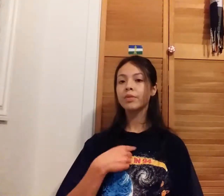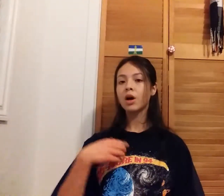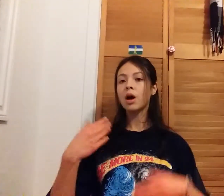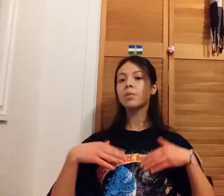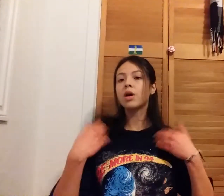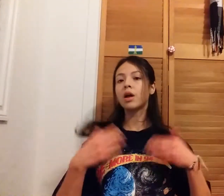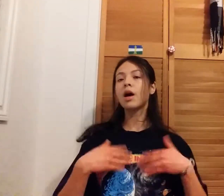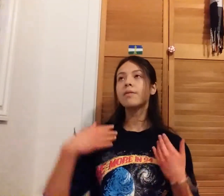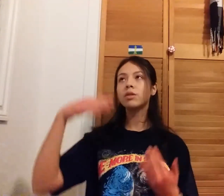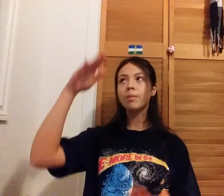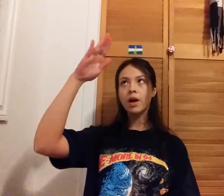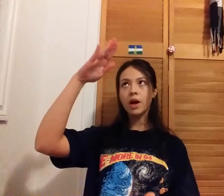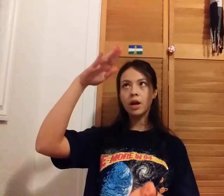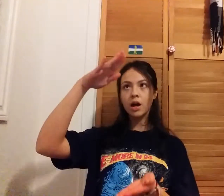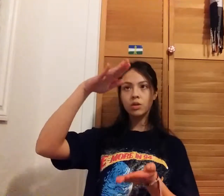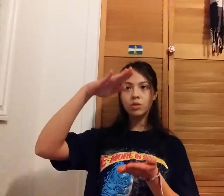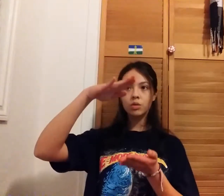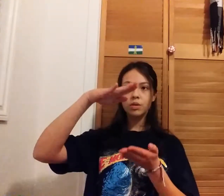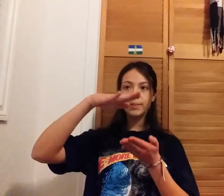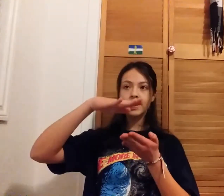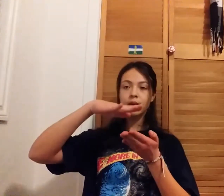I'm not half the man I used to be.